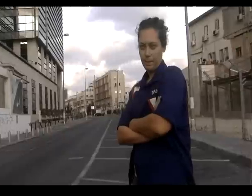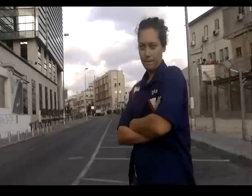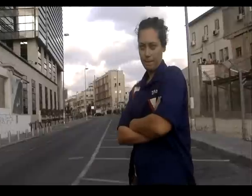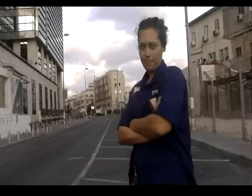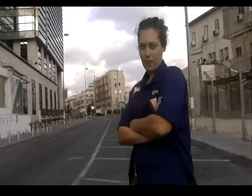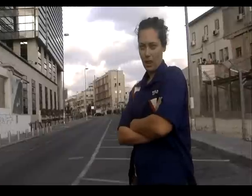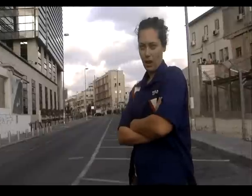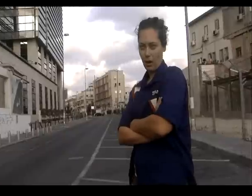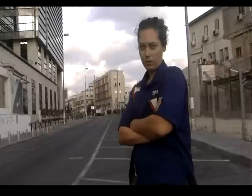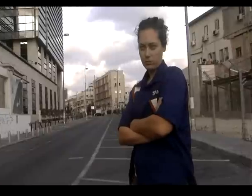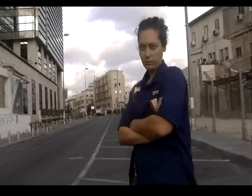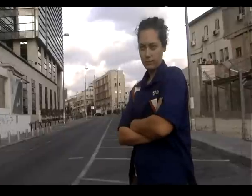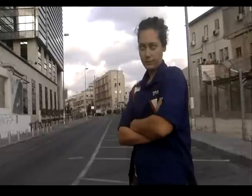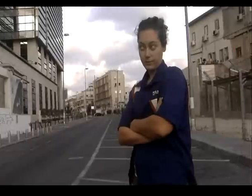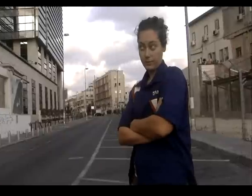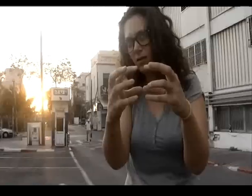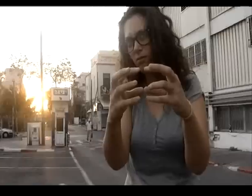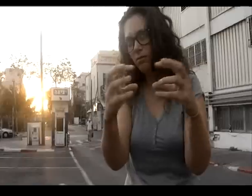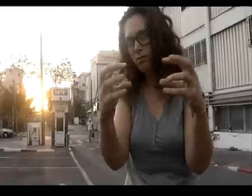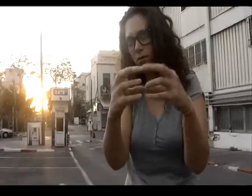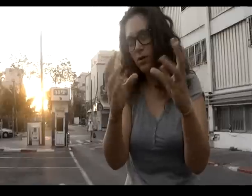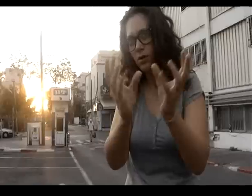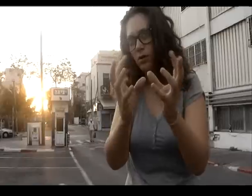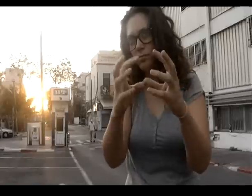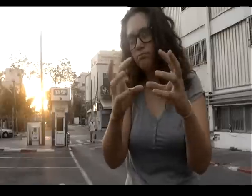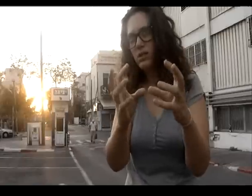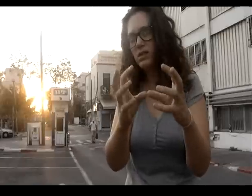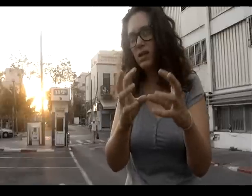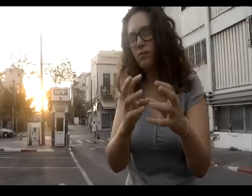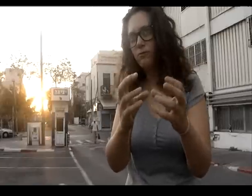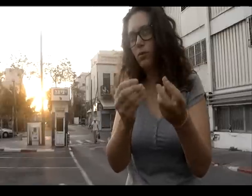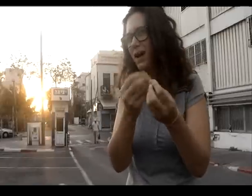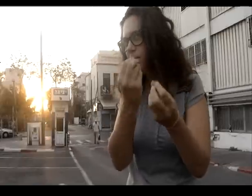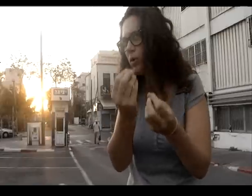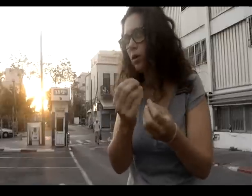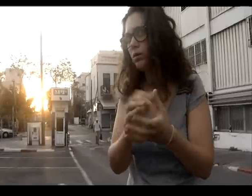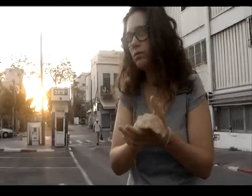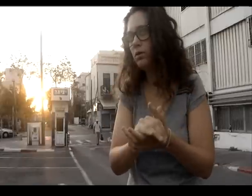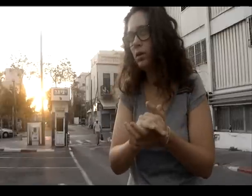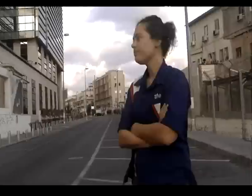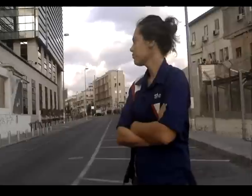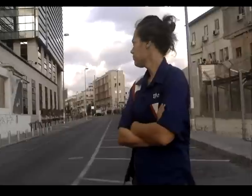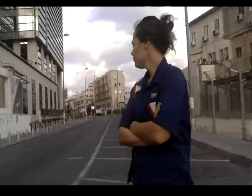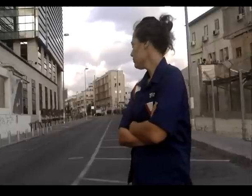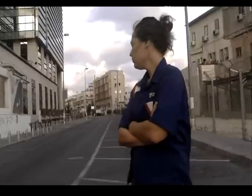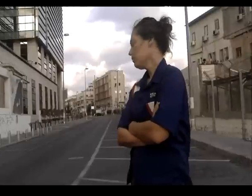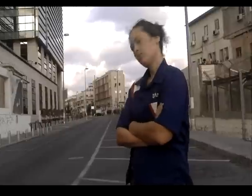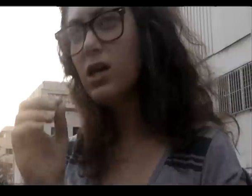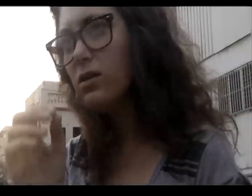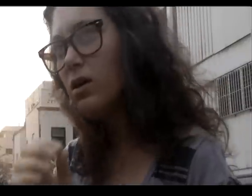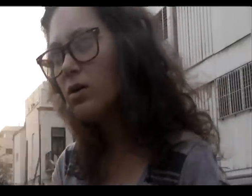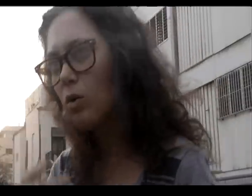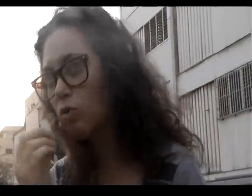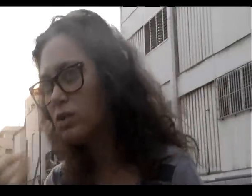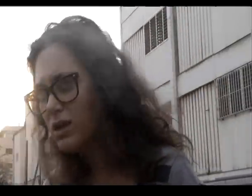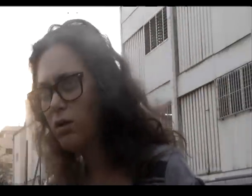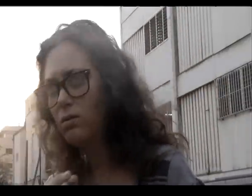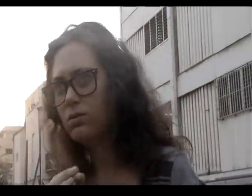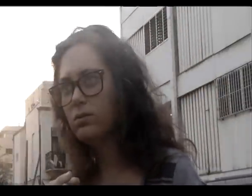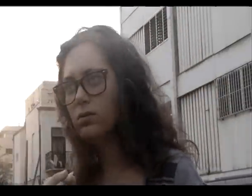pharmaceutical? A place where I can buy medicine? Medicine for animal. Have you ever had a crocodile? A